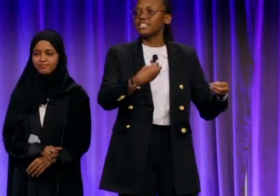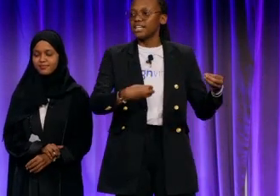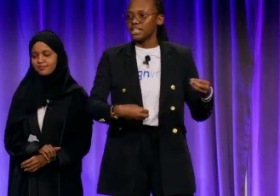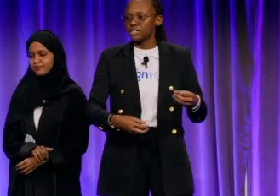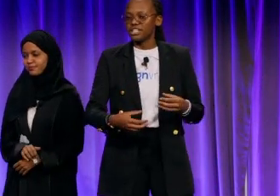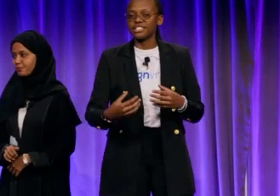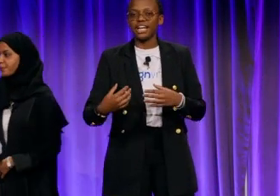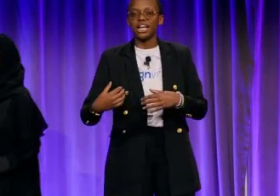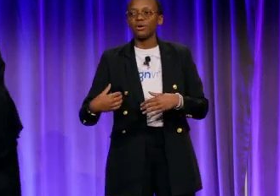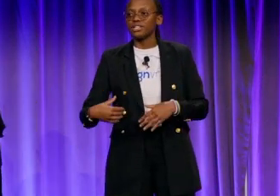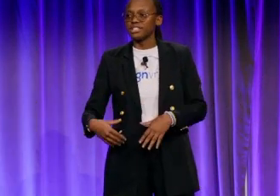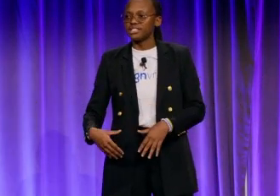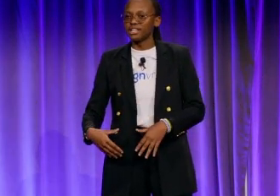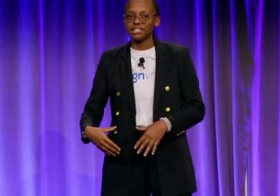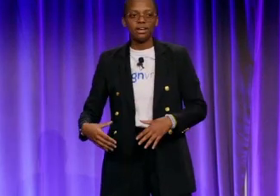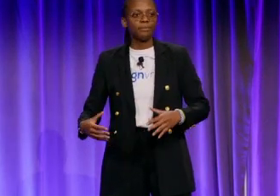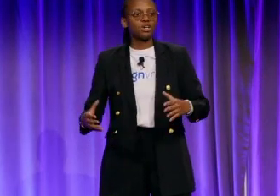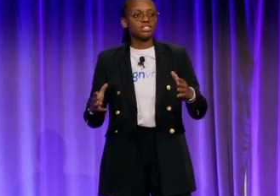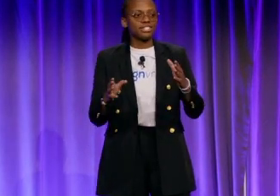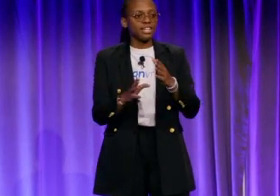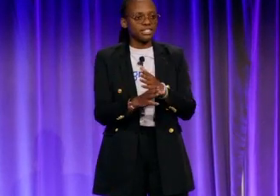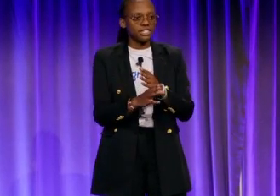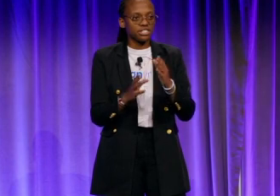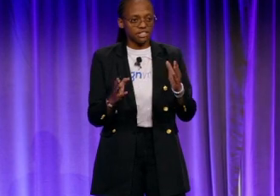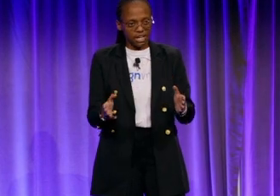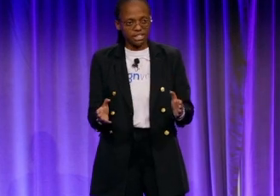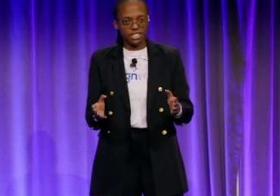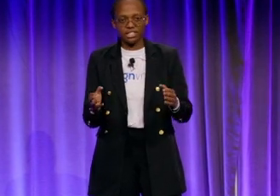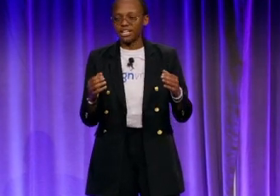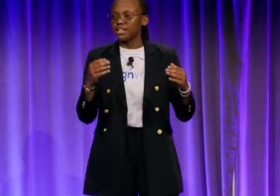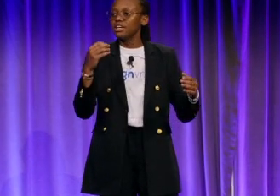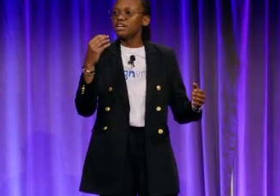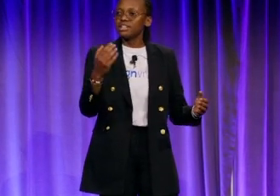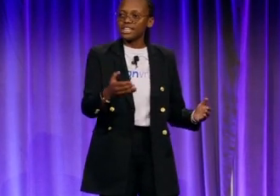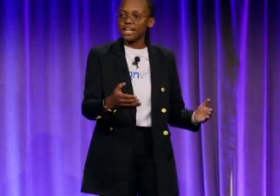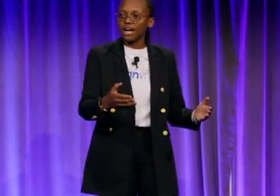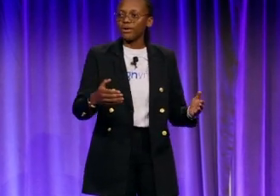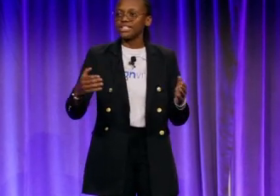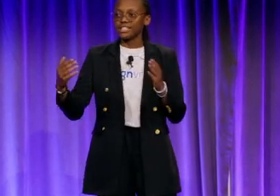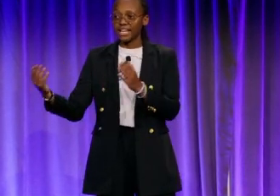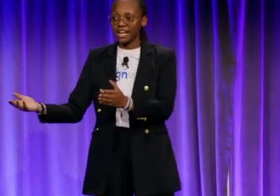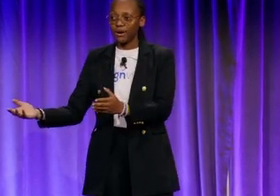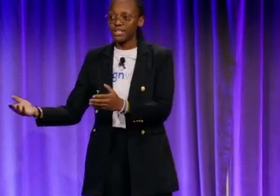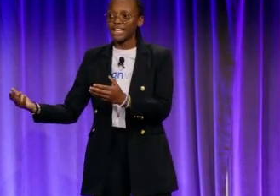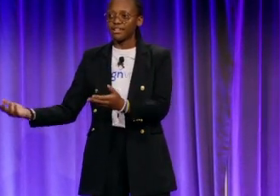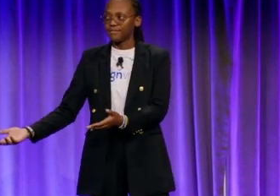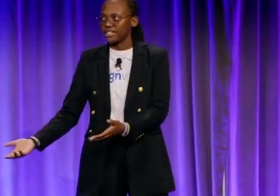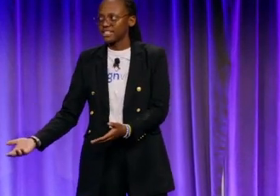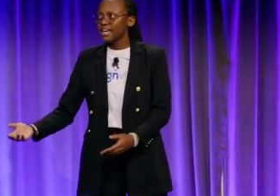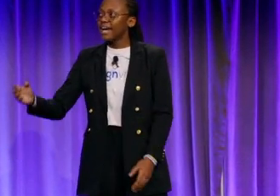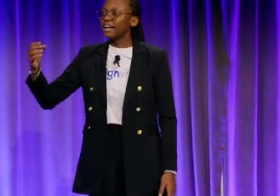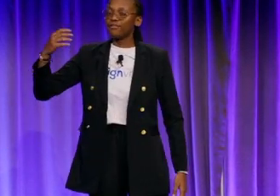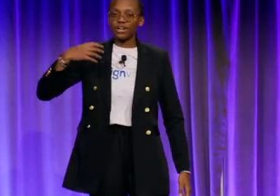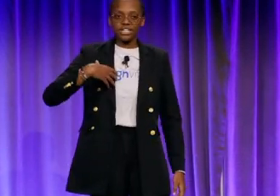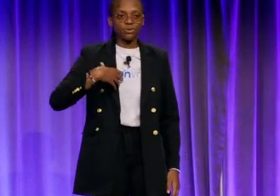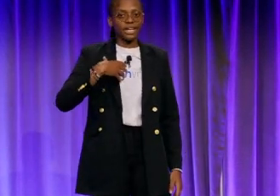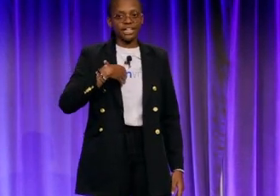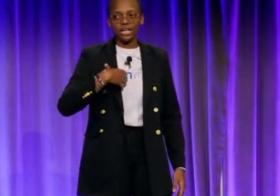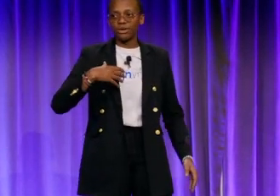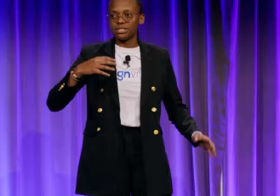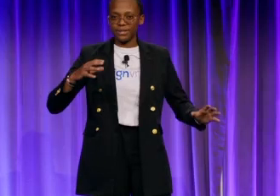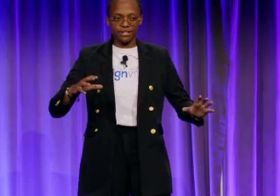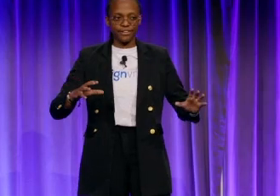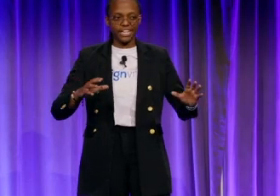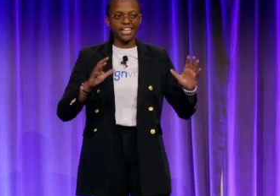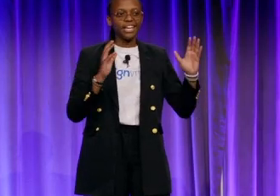converted into the sign language syntax because the sentence structures in written language and sign language are different. And for us, we